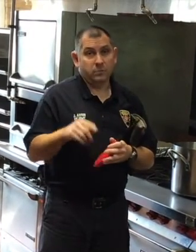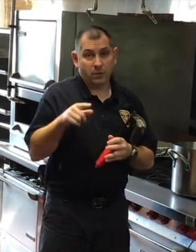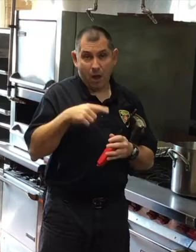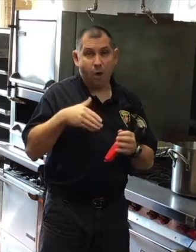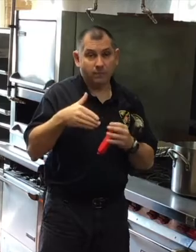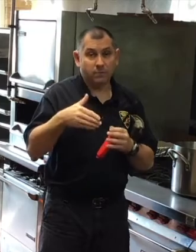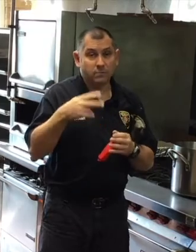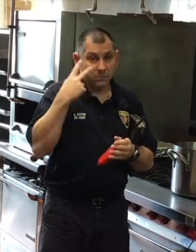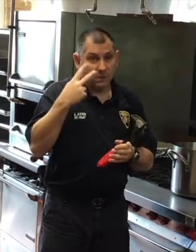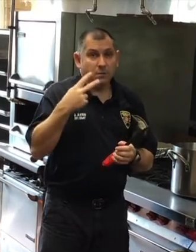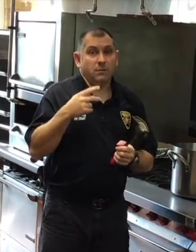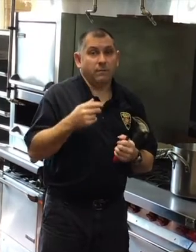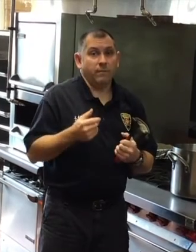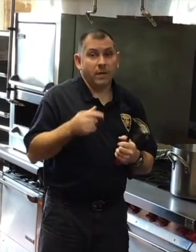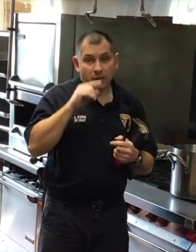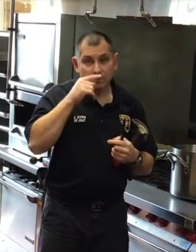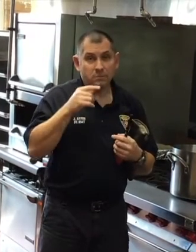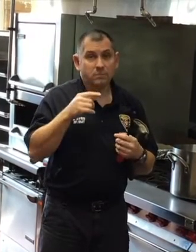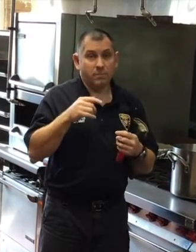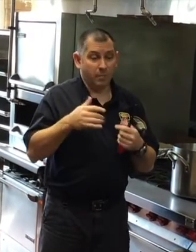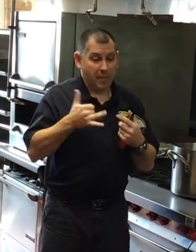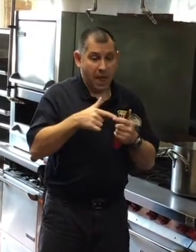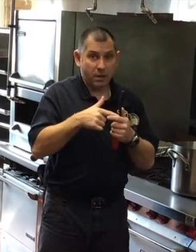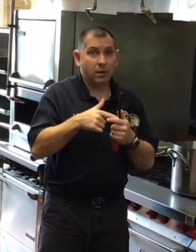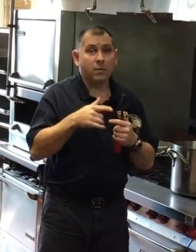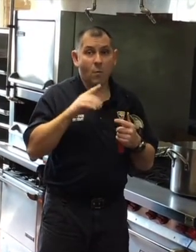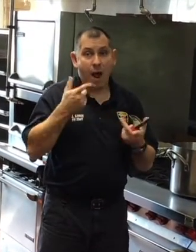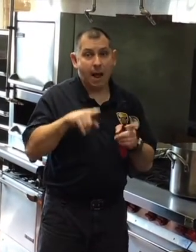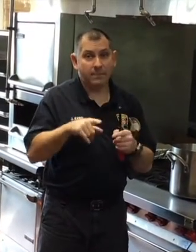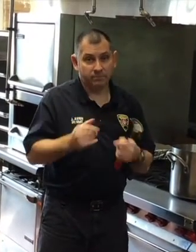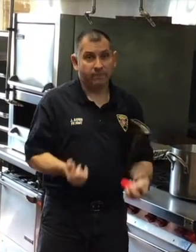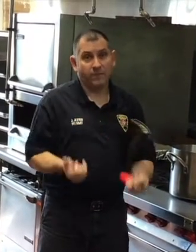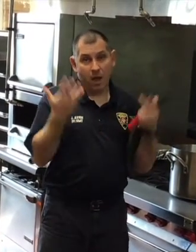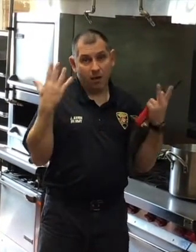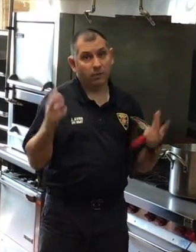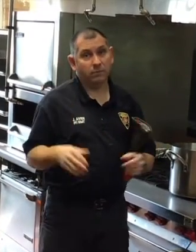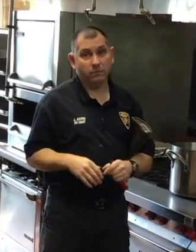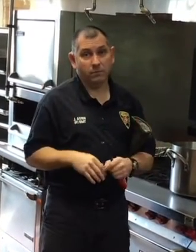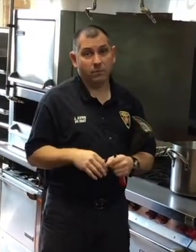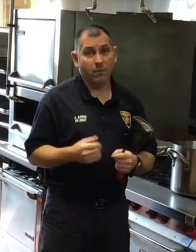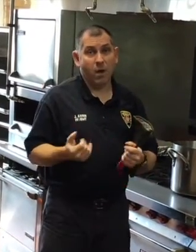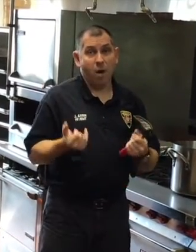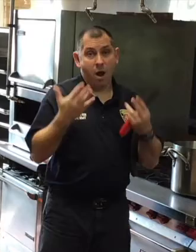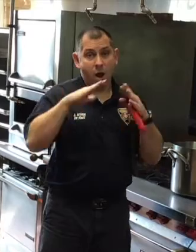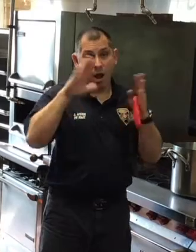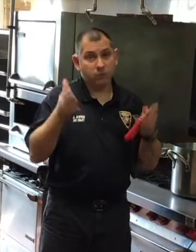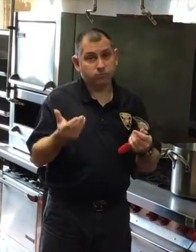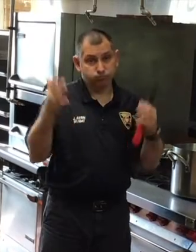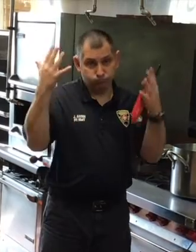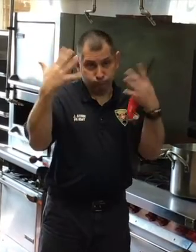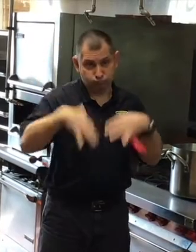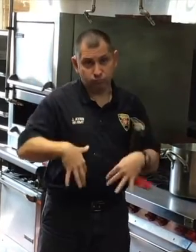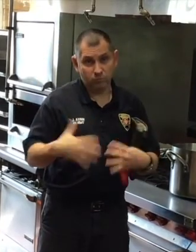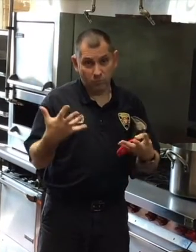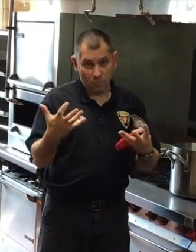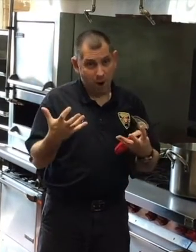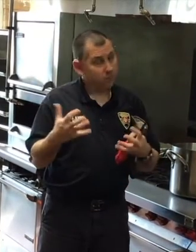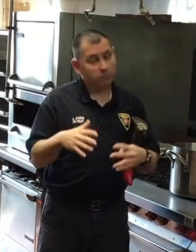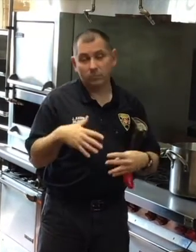matches. A lot of times kids will play with a lighter or something, and then the house will catch on fire, and then it